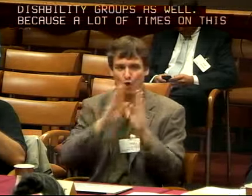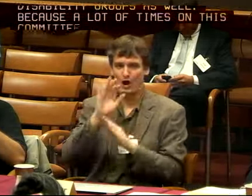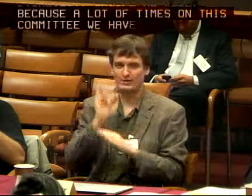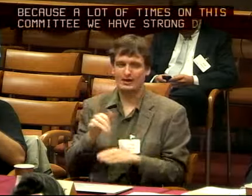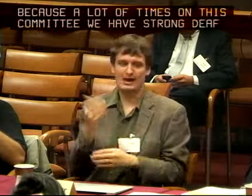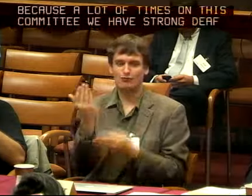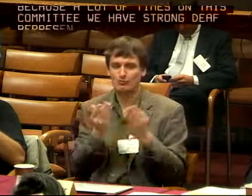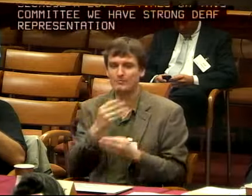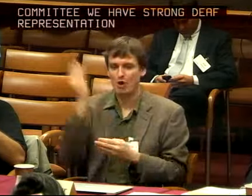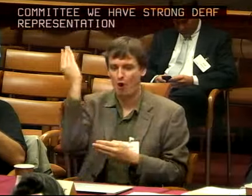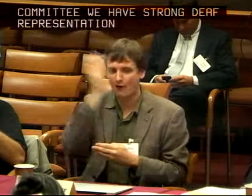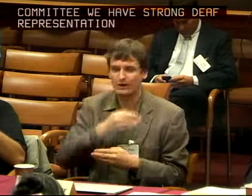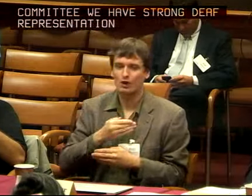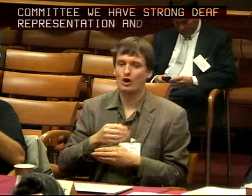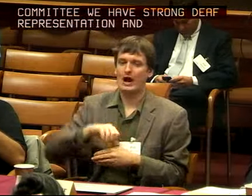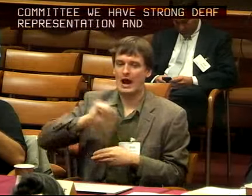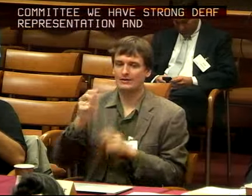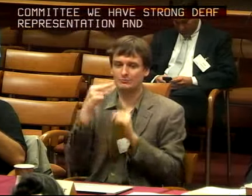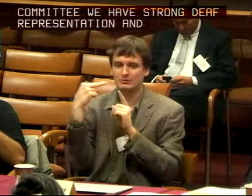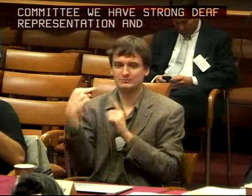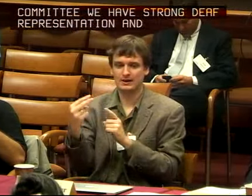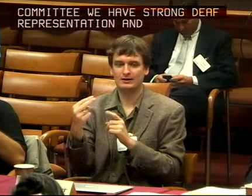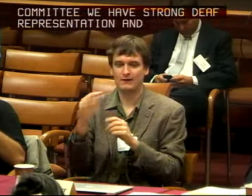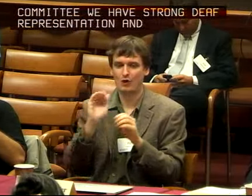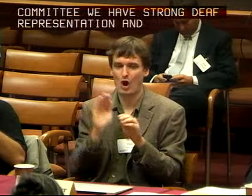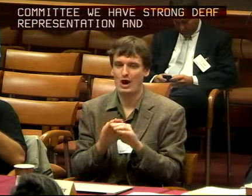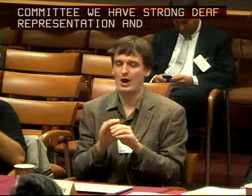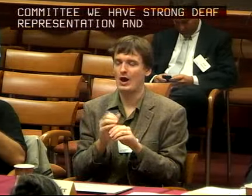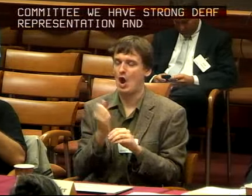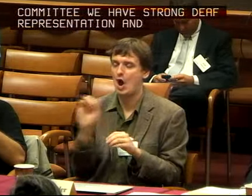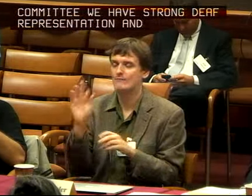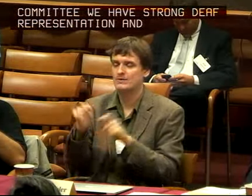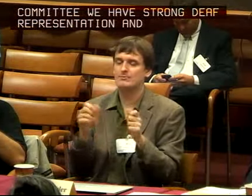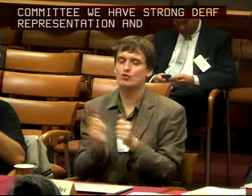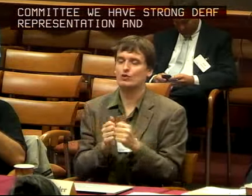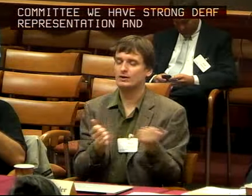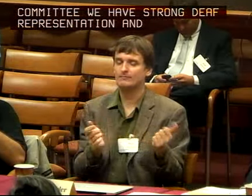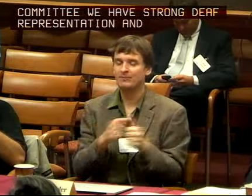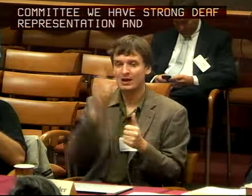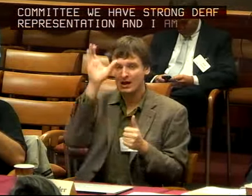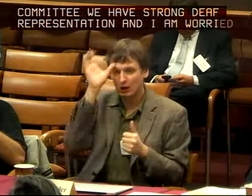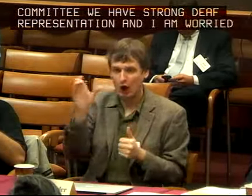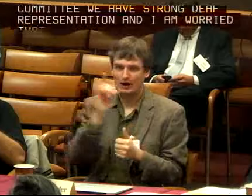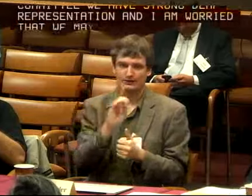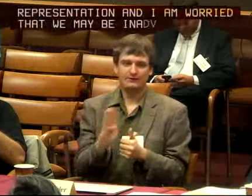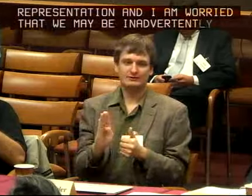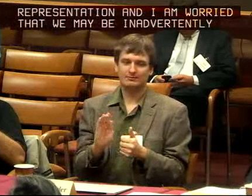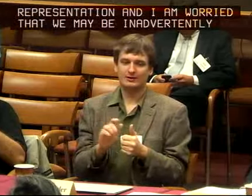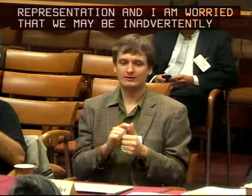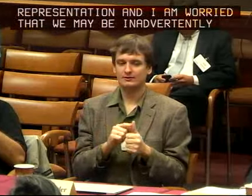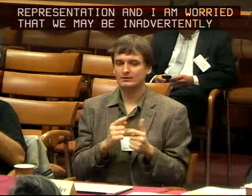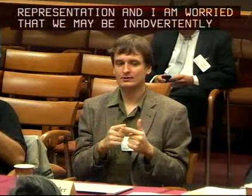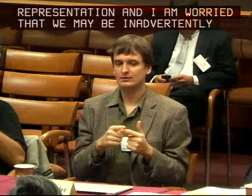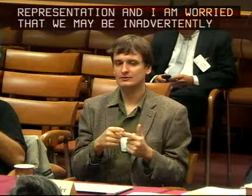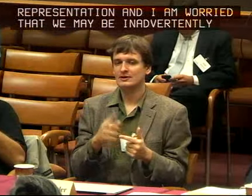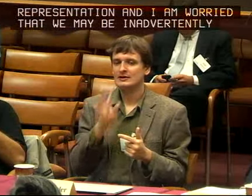and I am worried that we may be inadvertently overlooking the perspective of other people with disabilities, especially people with